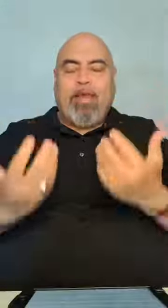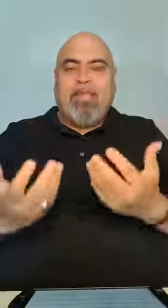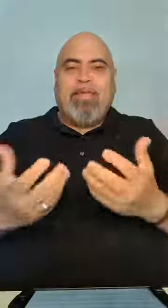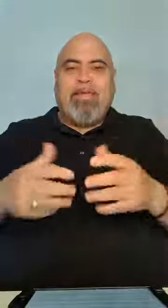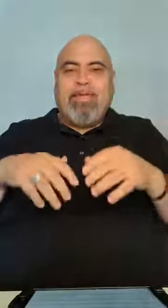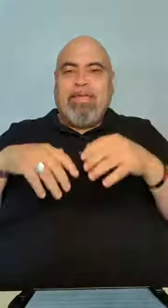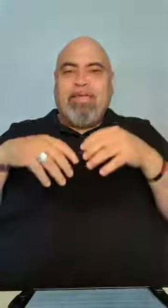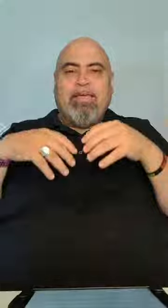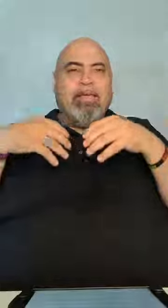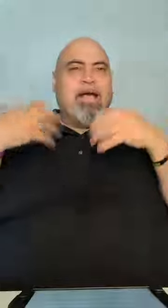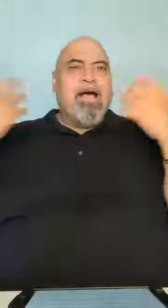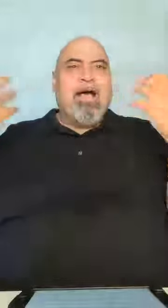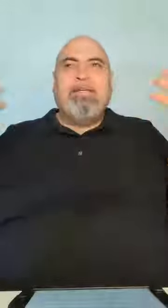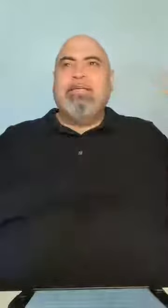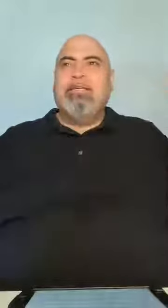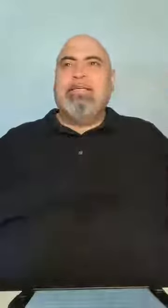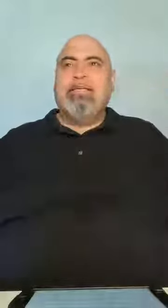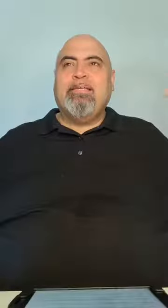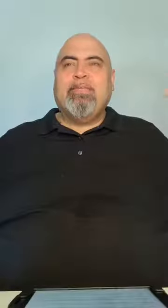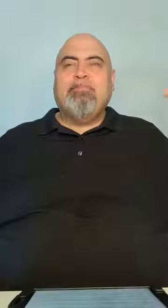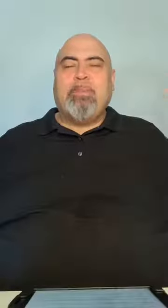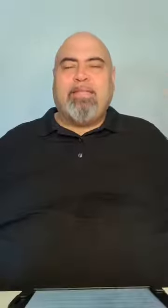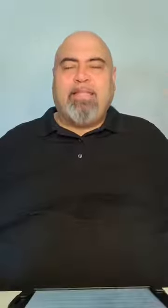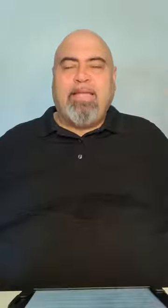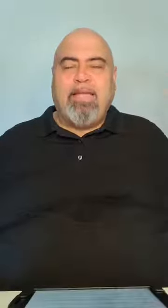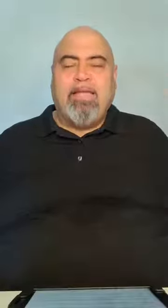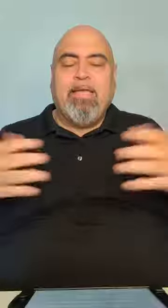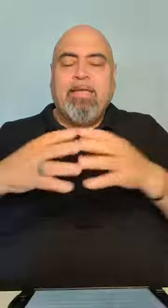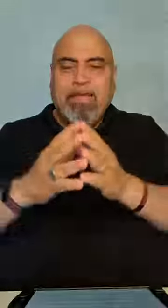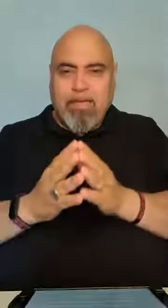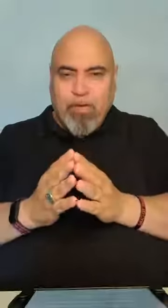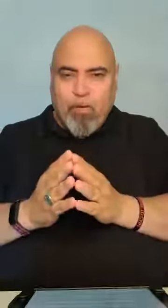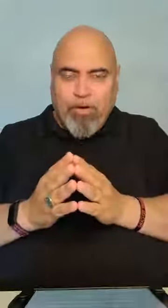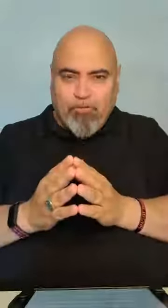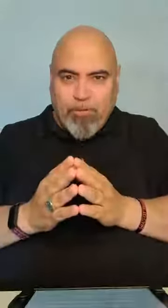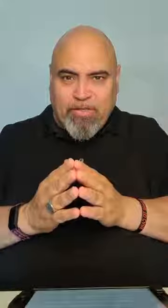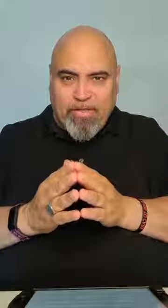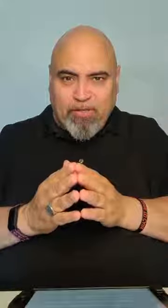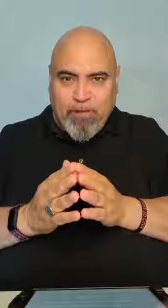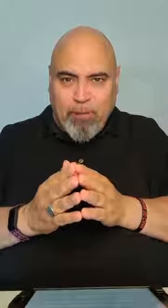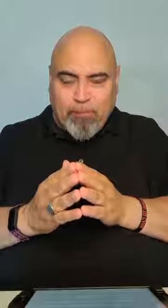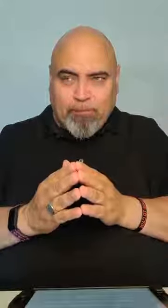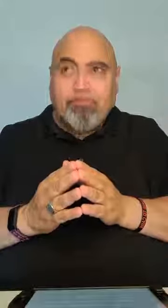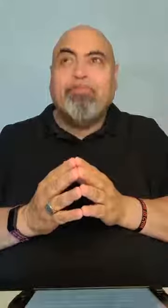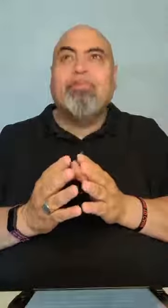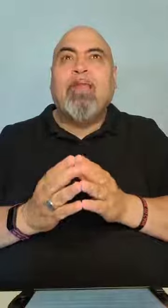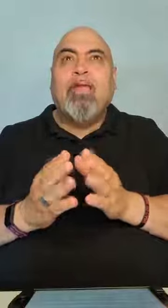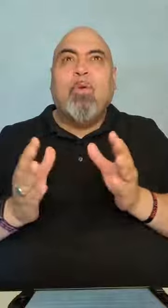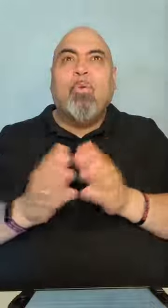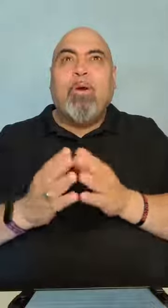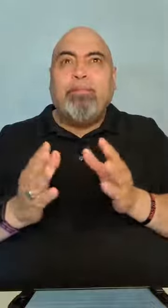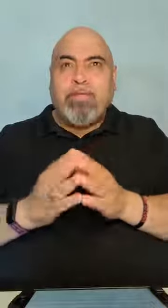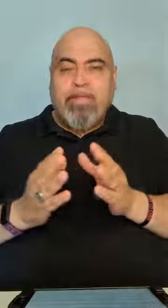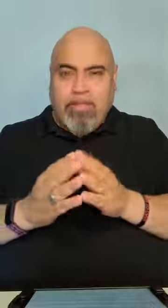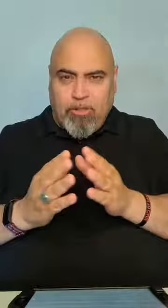strength, He, God, is expecting 100% of you. What percentage of